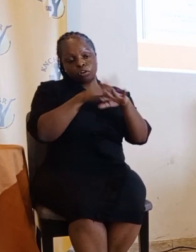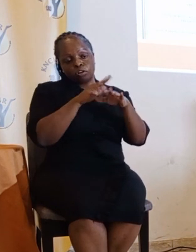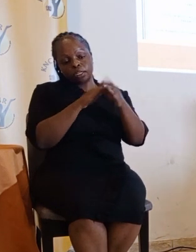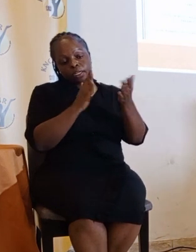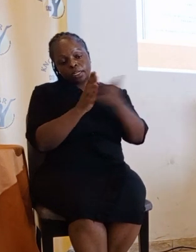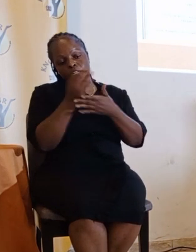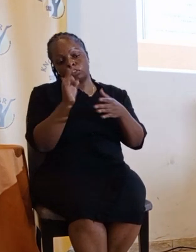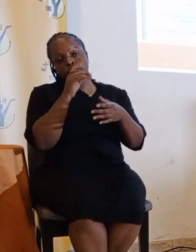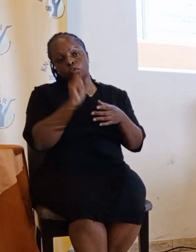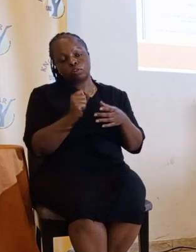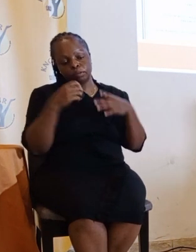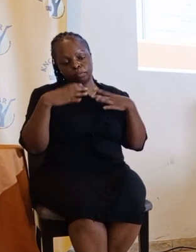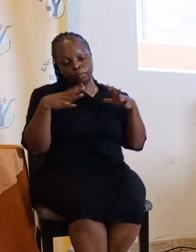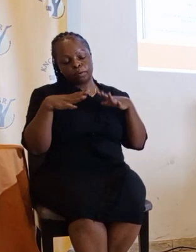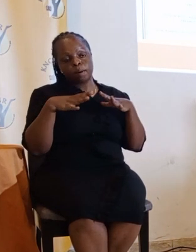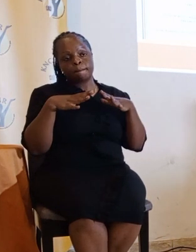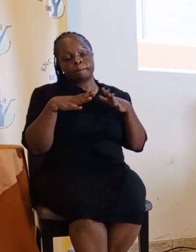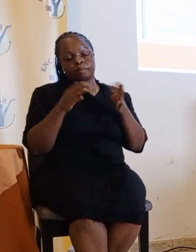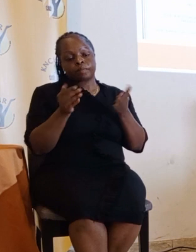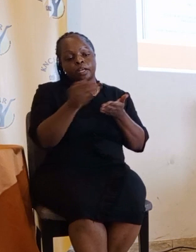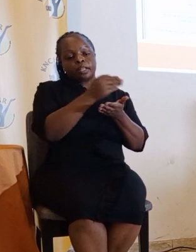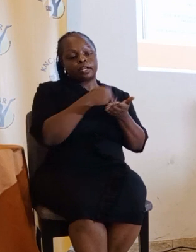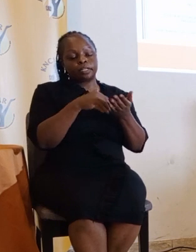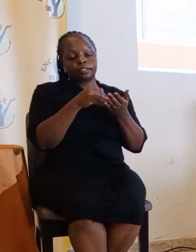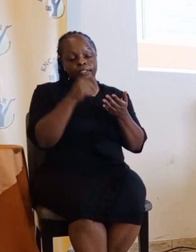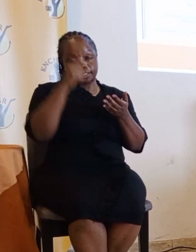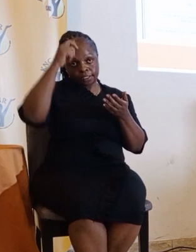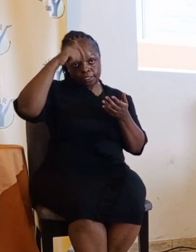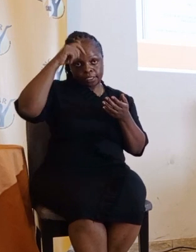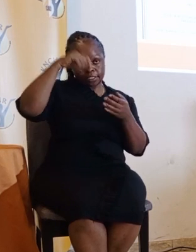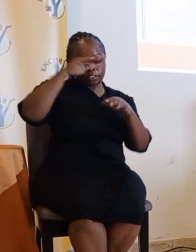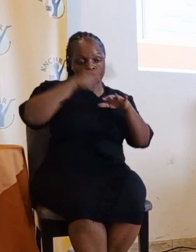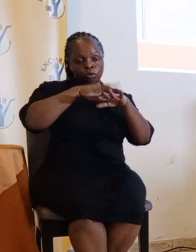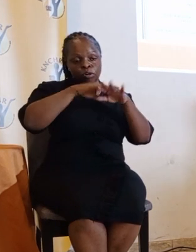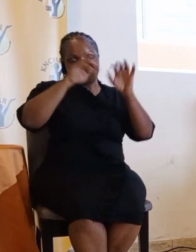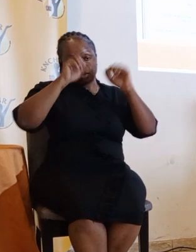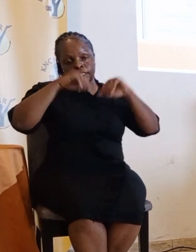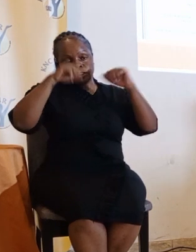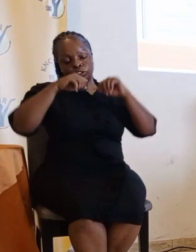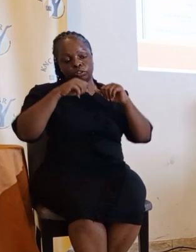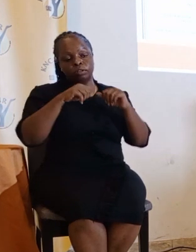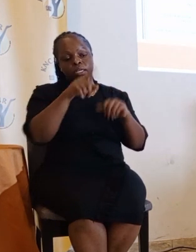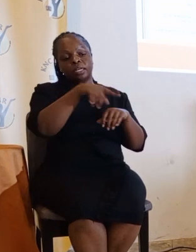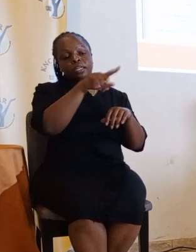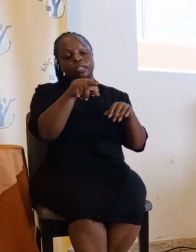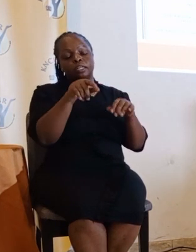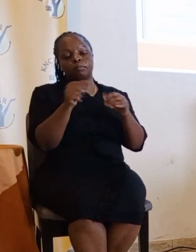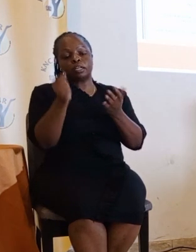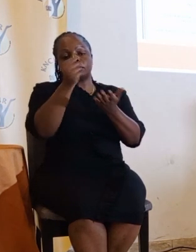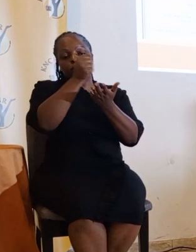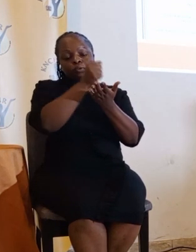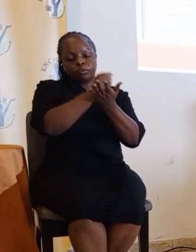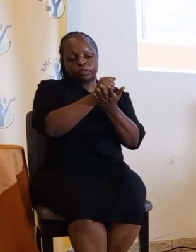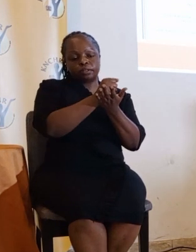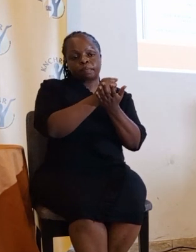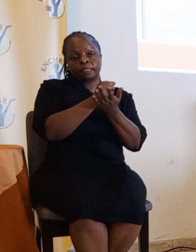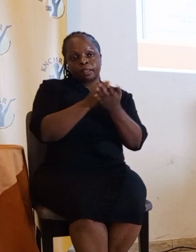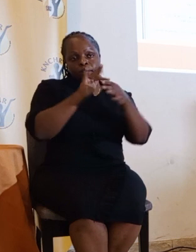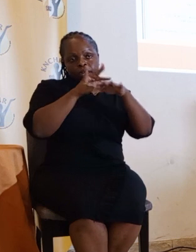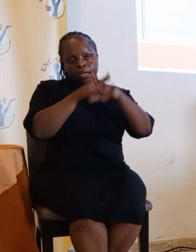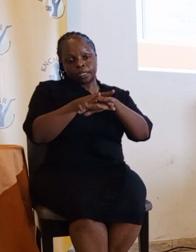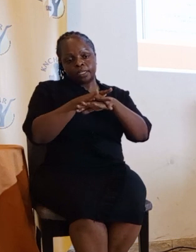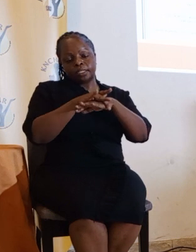rights of older persons, gathering intelligence on potential crime, and employing early interventions as well